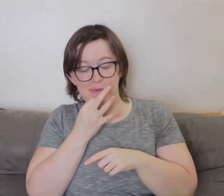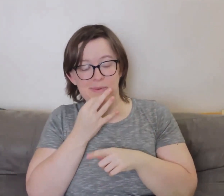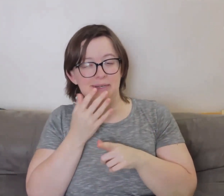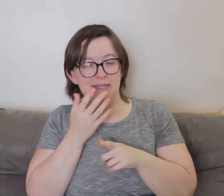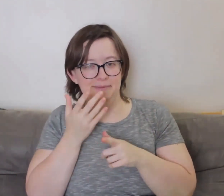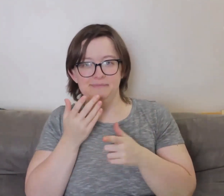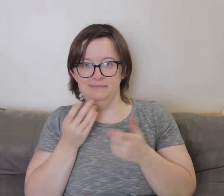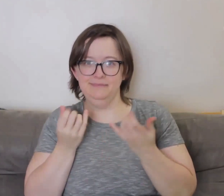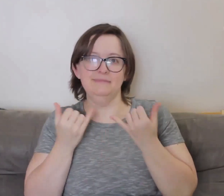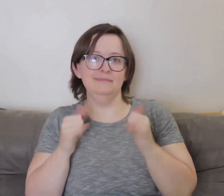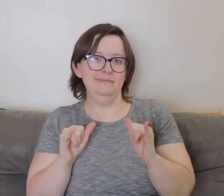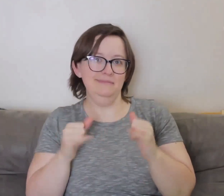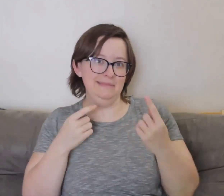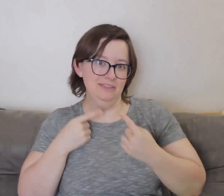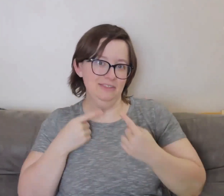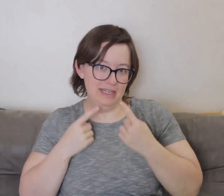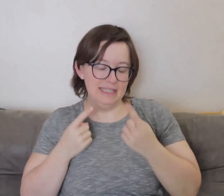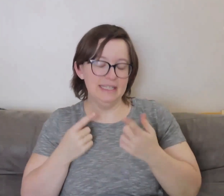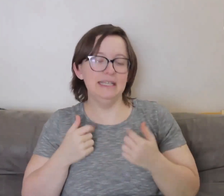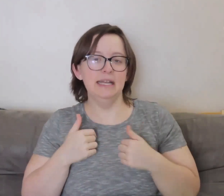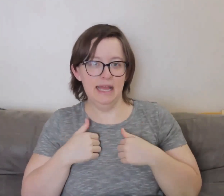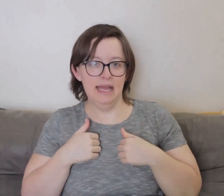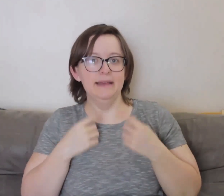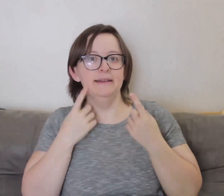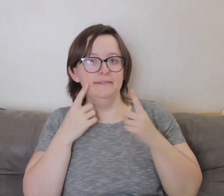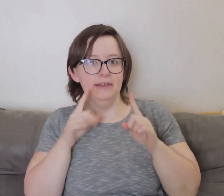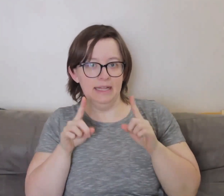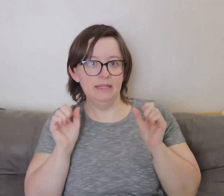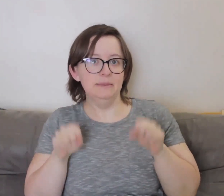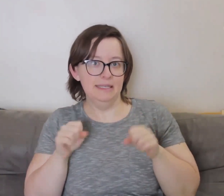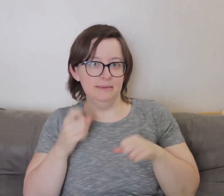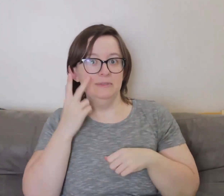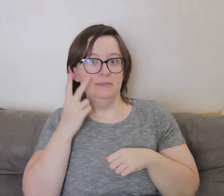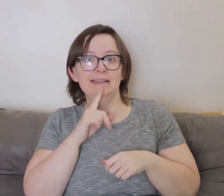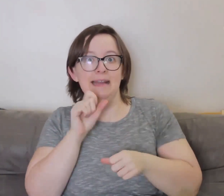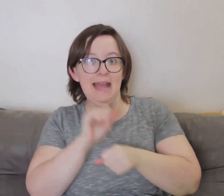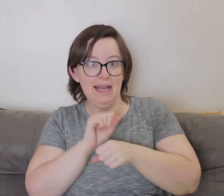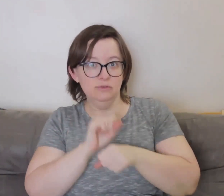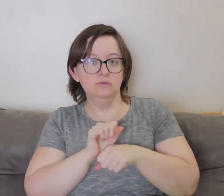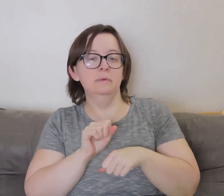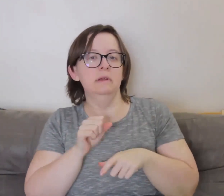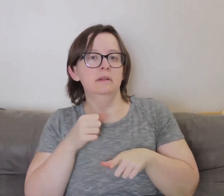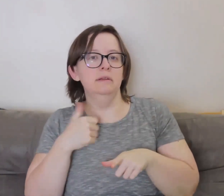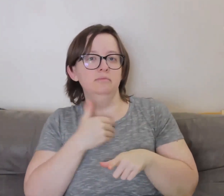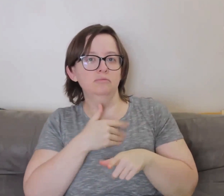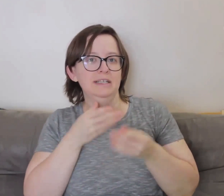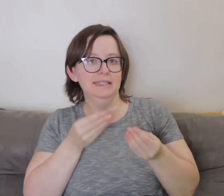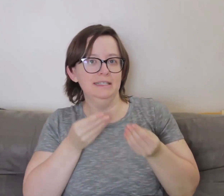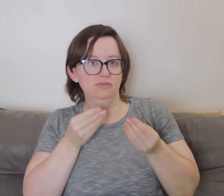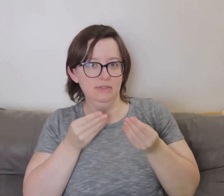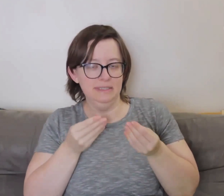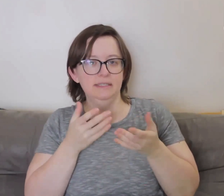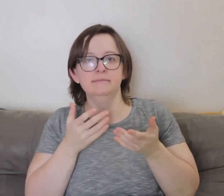and now the baby will be 2 months old soon, and I've still been struggling.